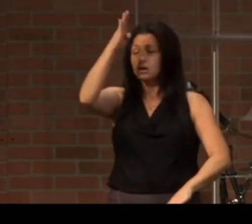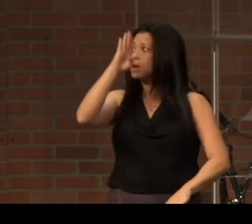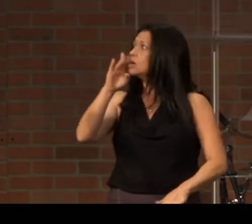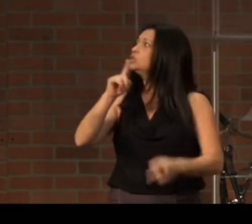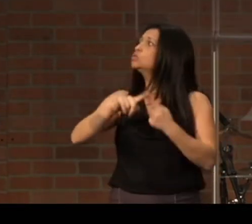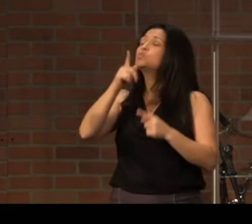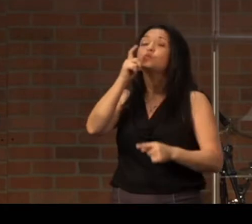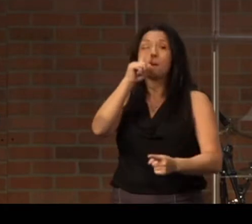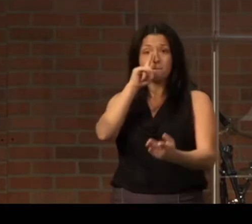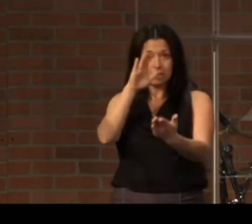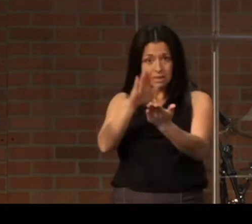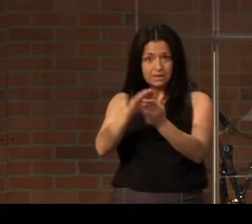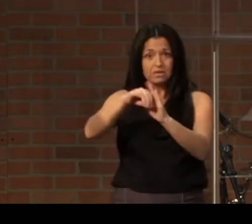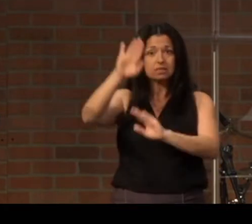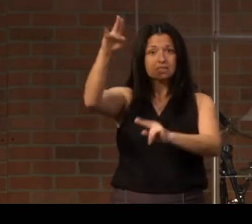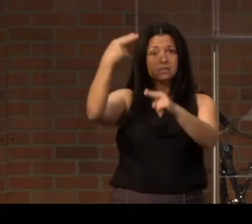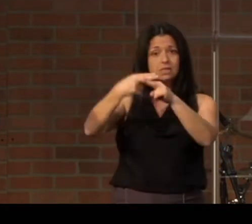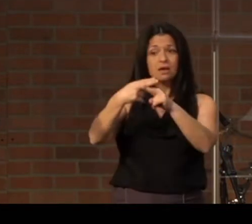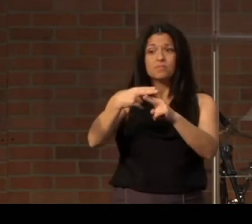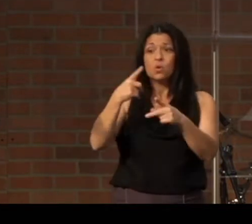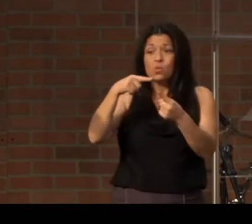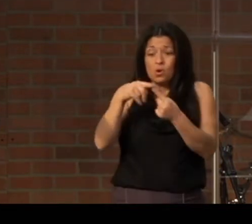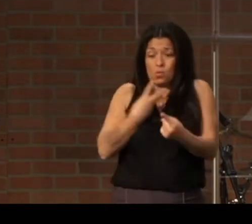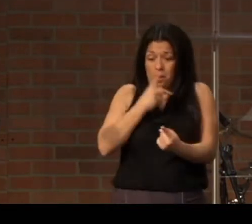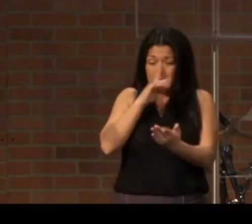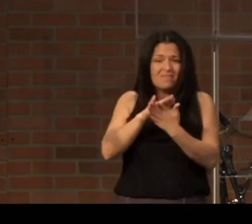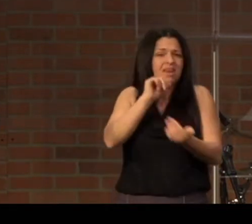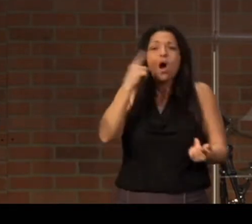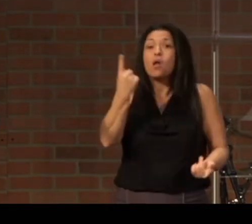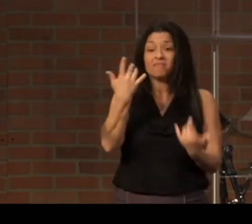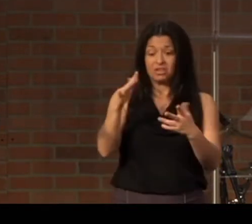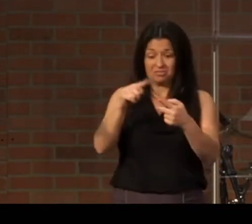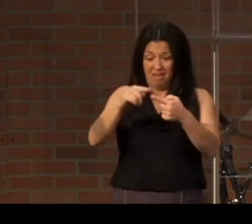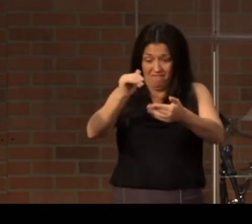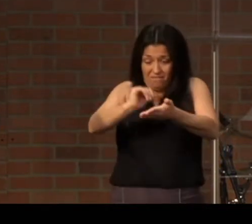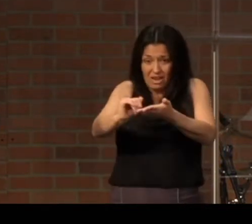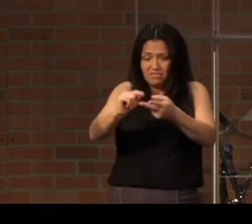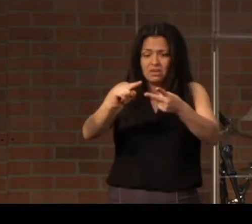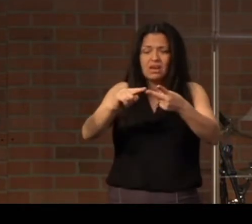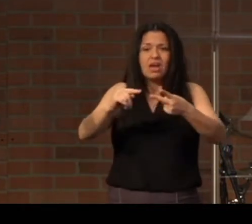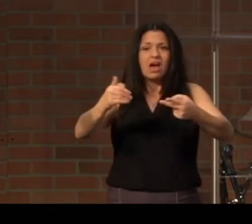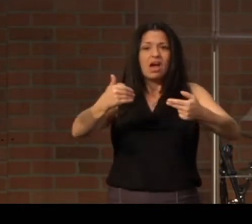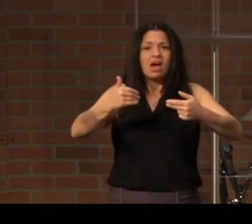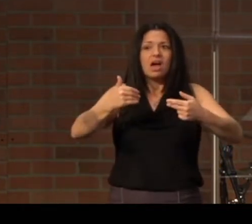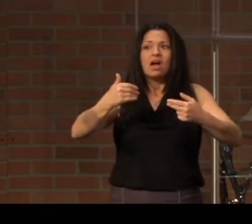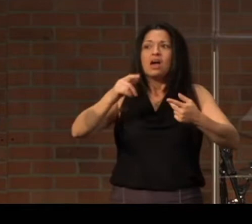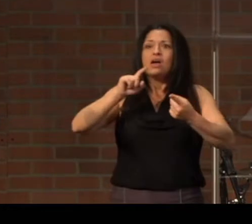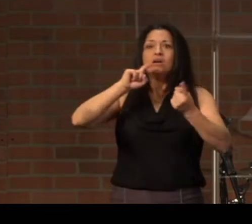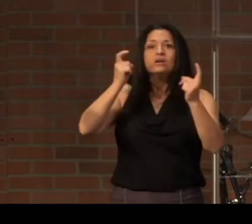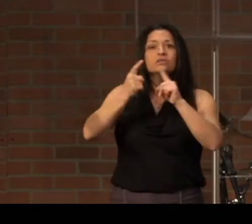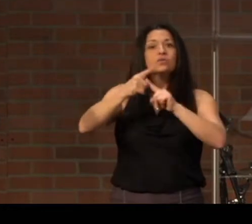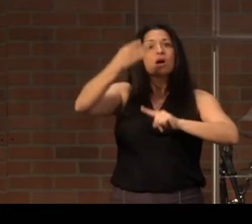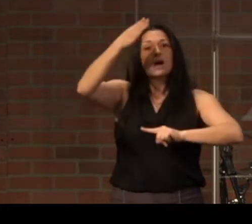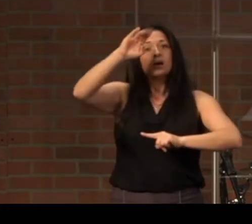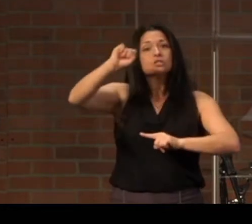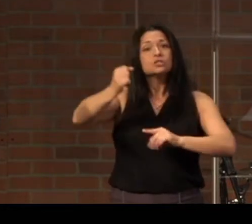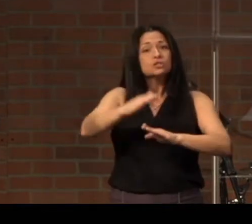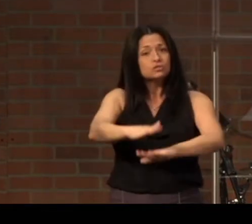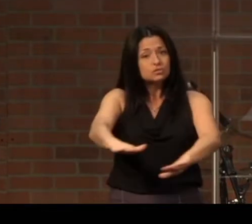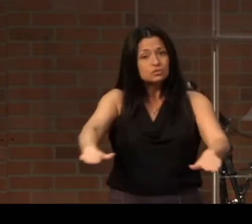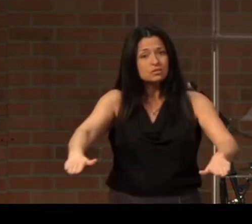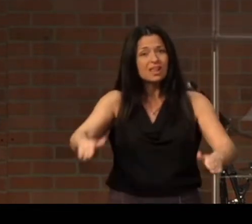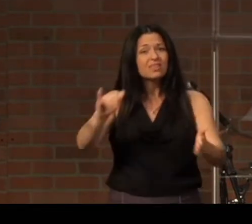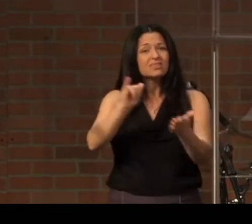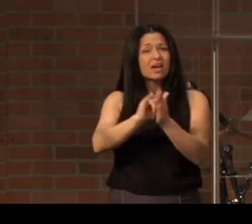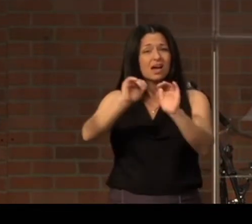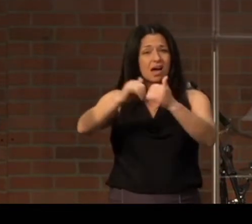when we believe, not only are we forgiven, not only do we get to do life and eternity with God, but we become God's children. That's